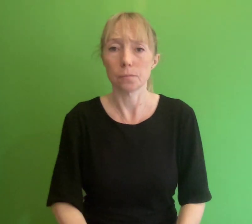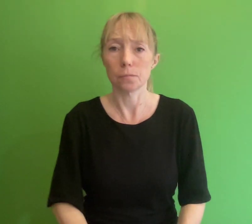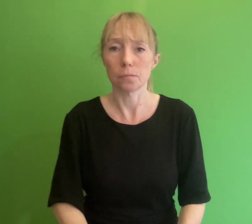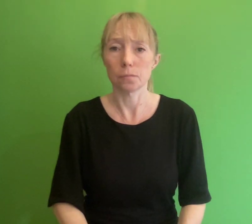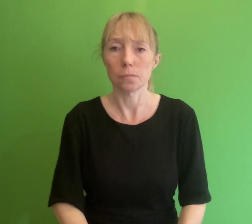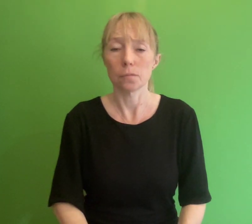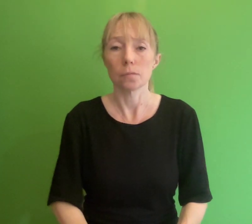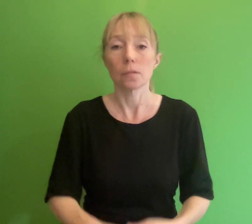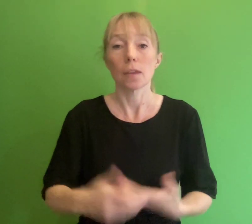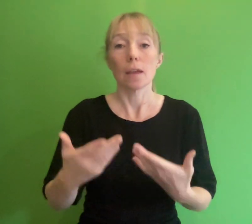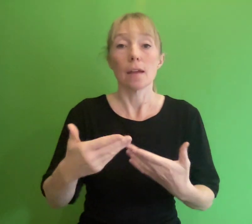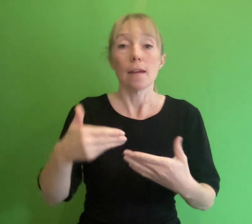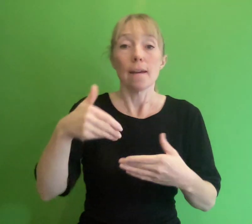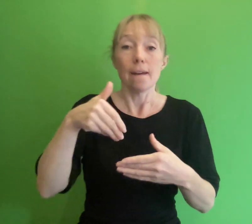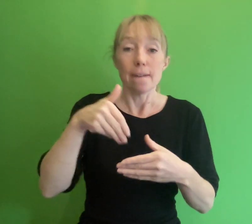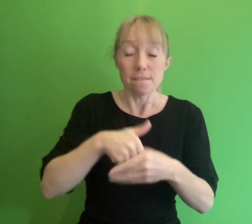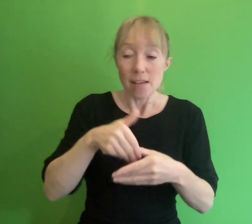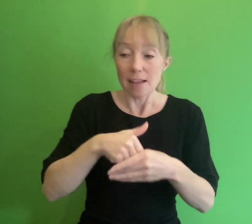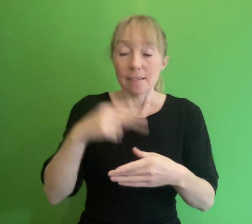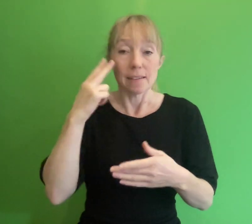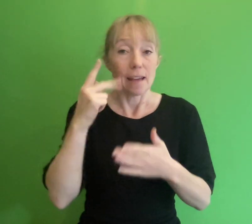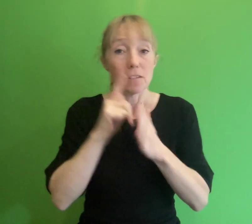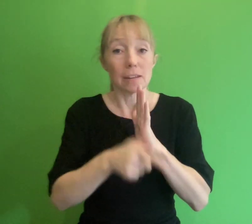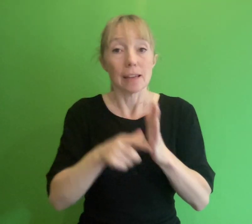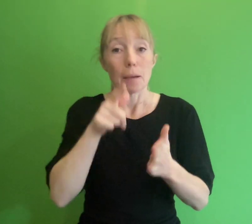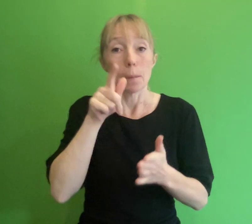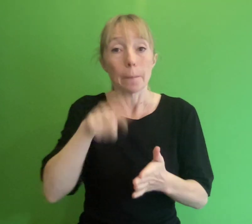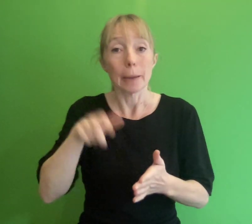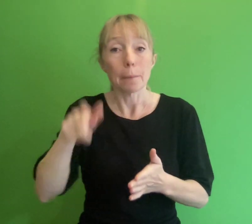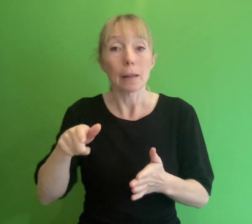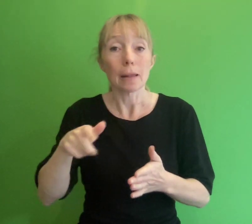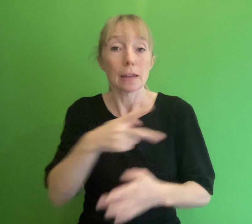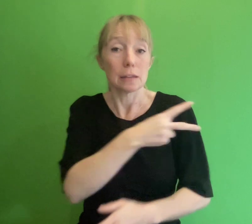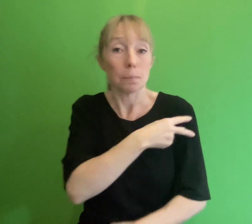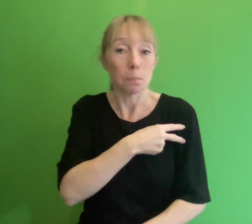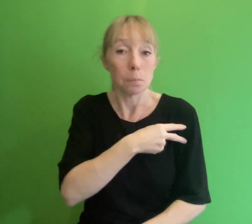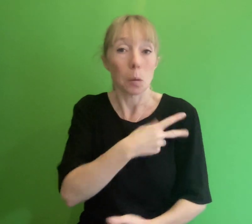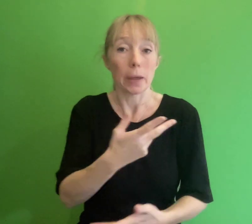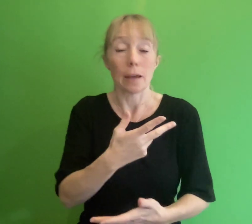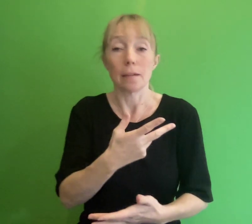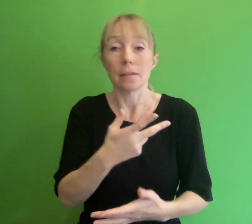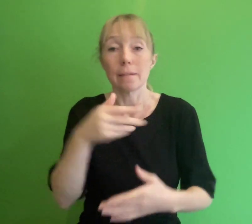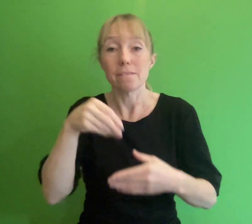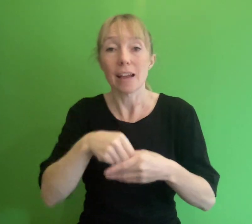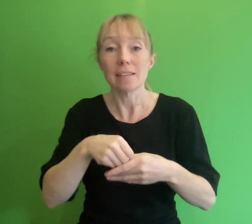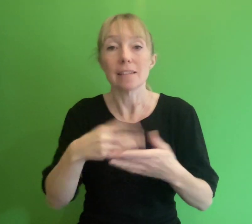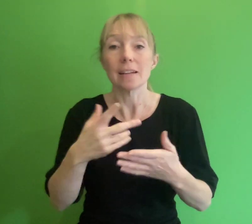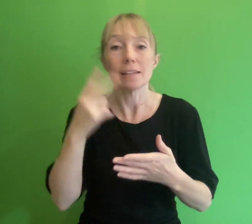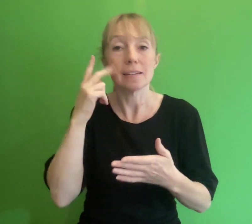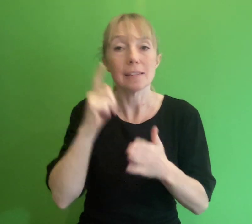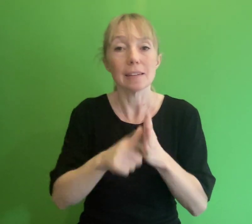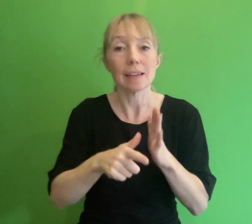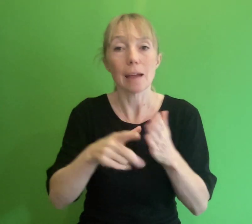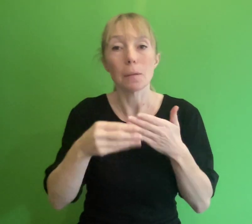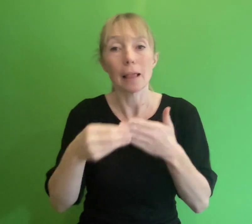Invest in deaf and disabled people as employees. Invest in disabled-led training on disability and requirements for